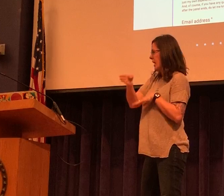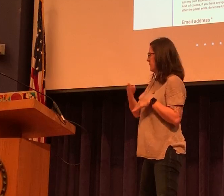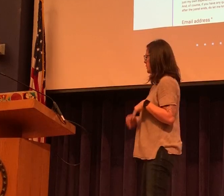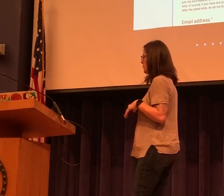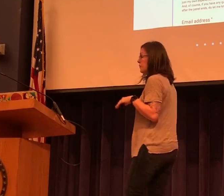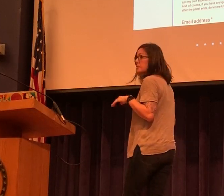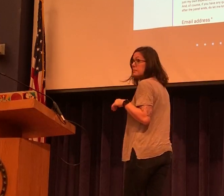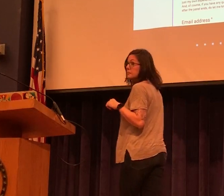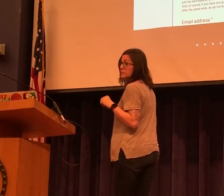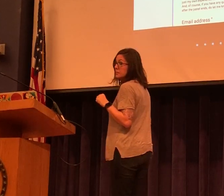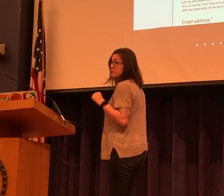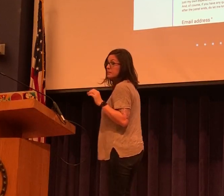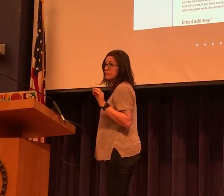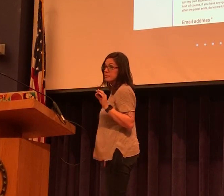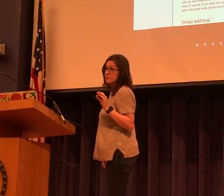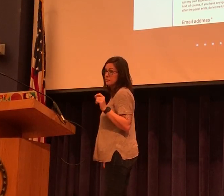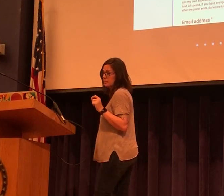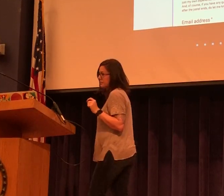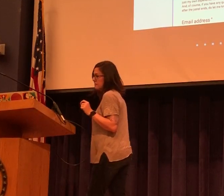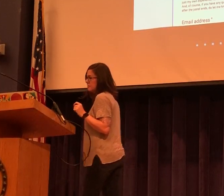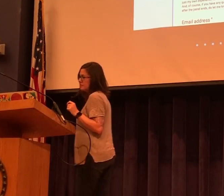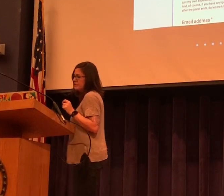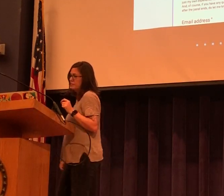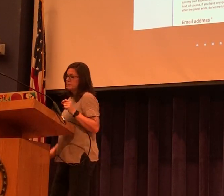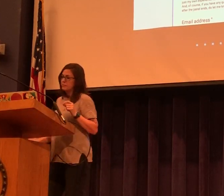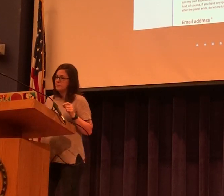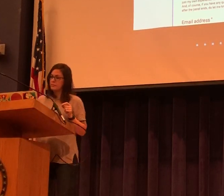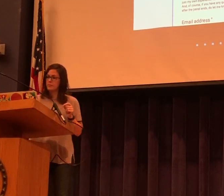So I'll run through that screen movie and then talk more about the survey.